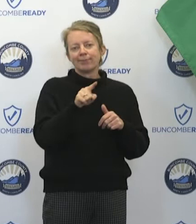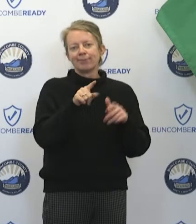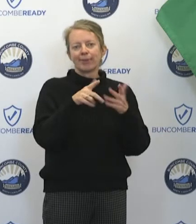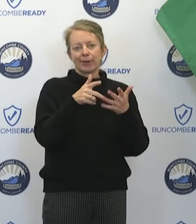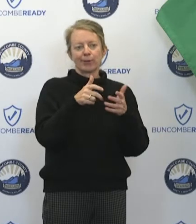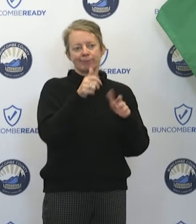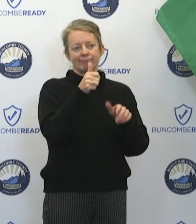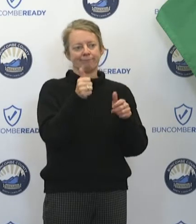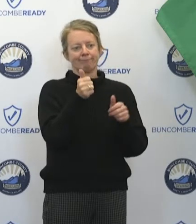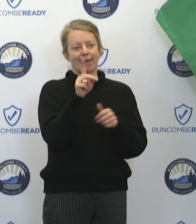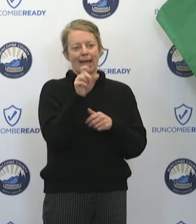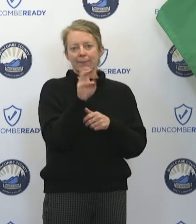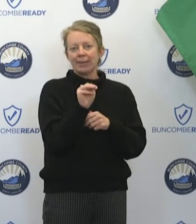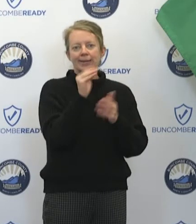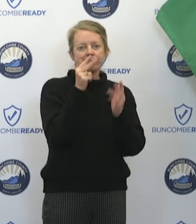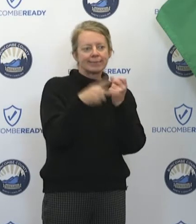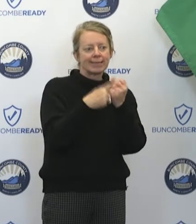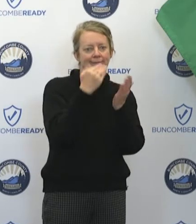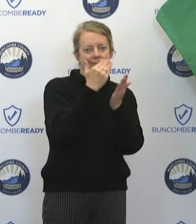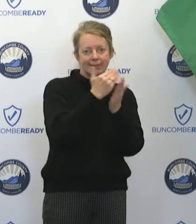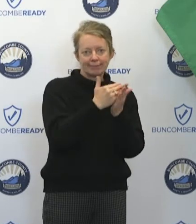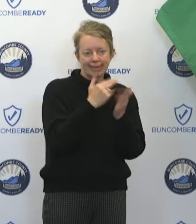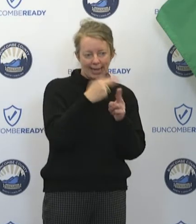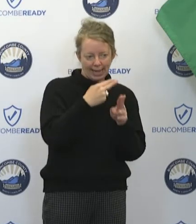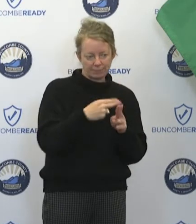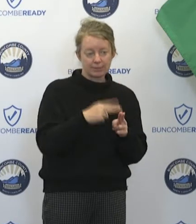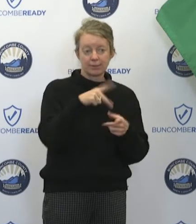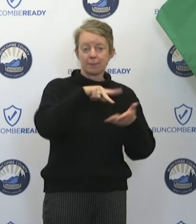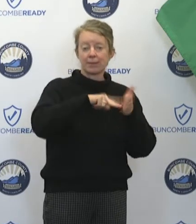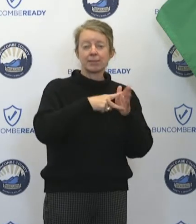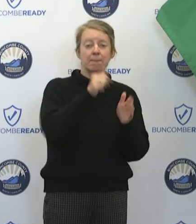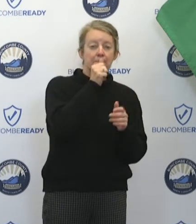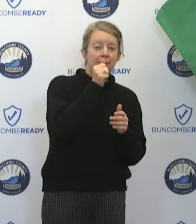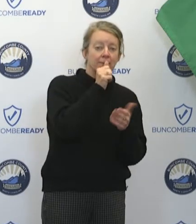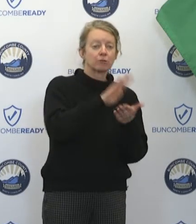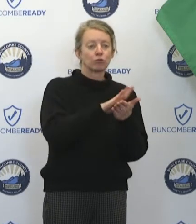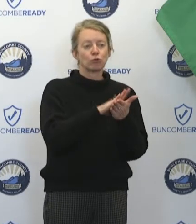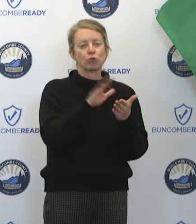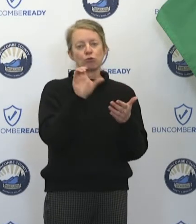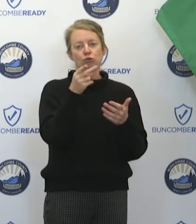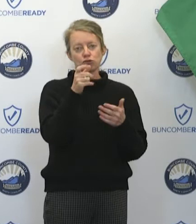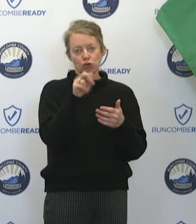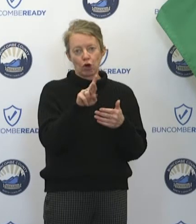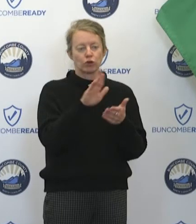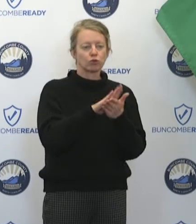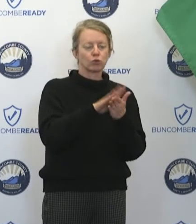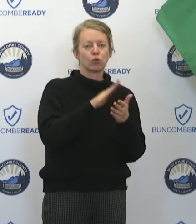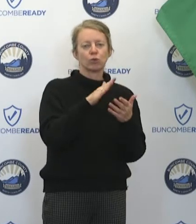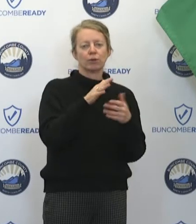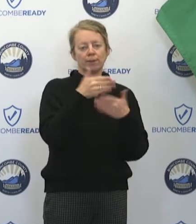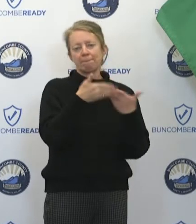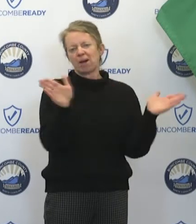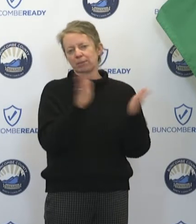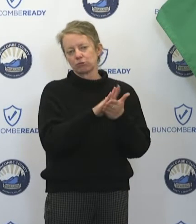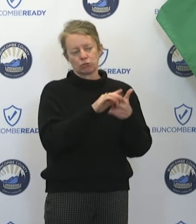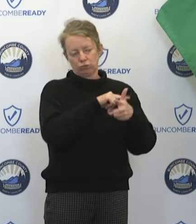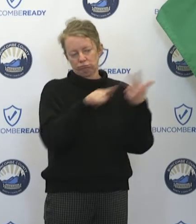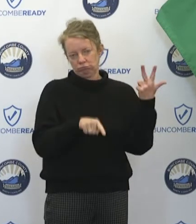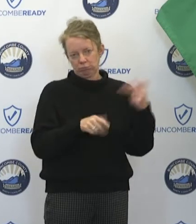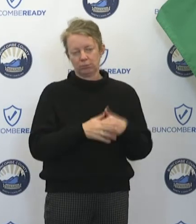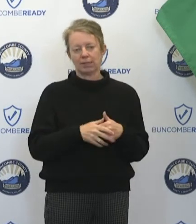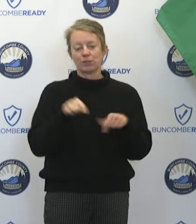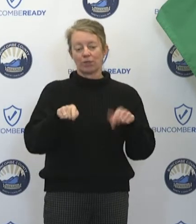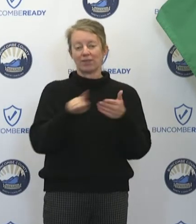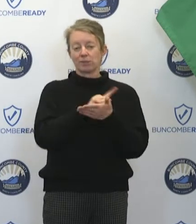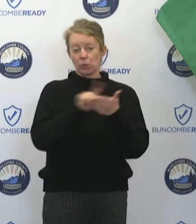receiving the vaccine. This will include public, charter, and private. This week, school administrators will be providing